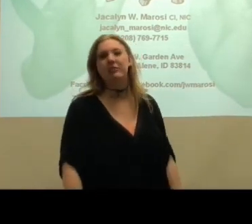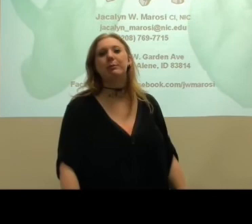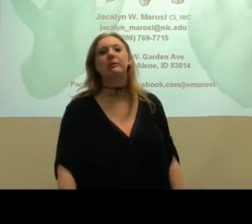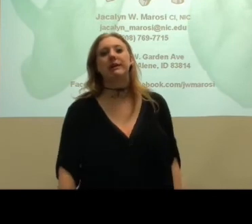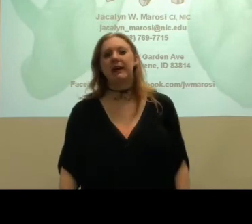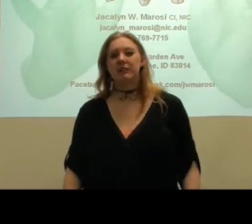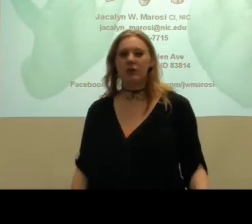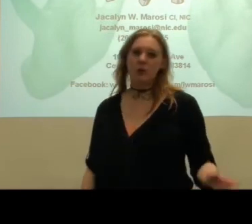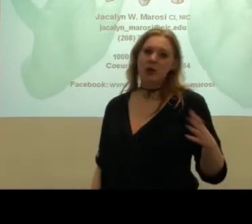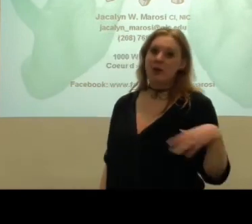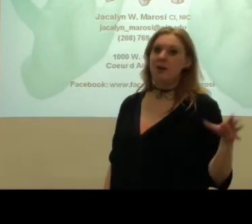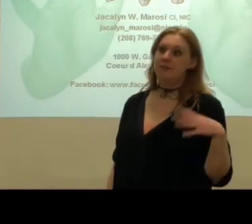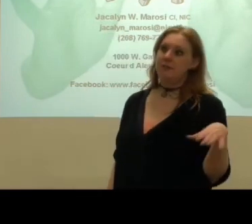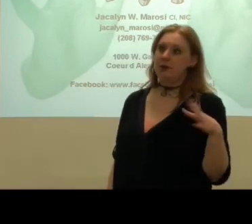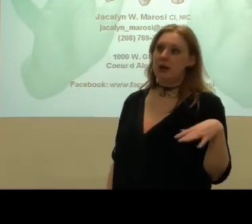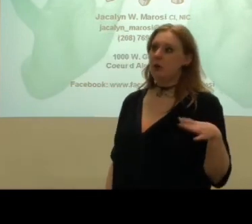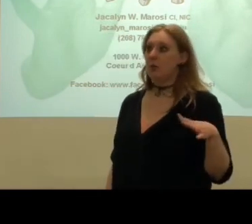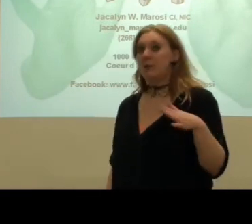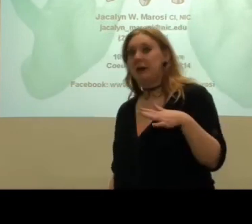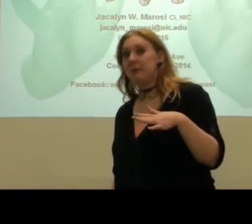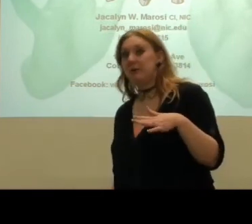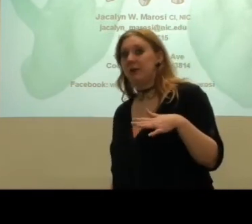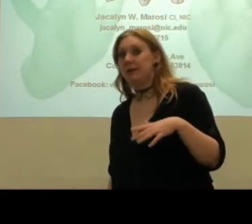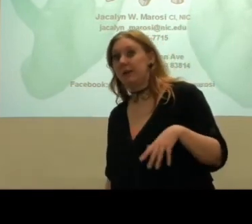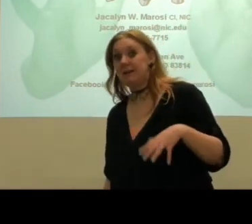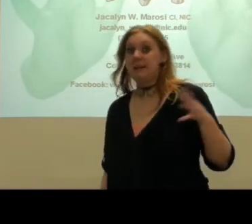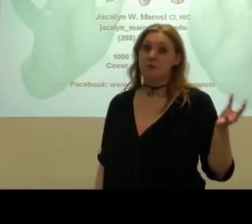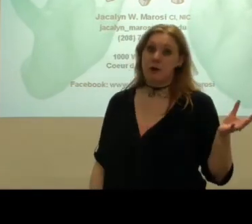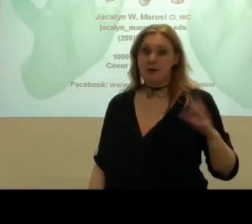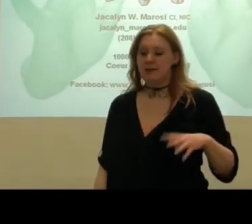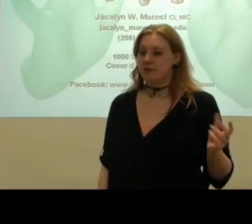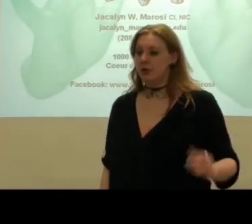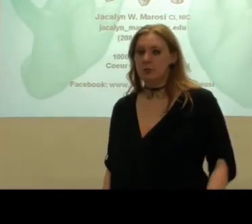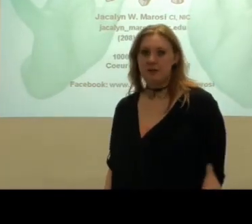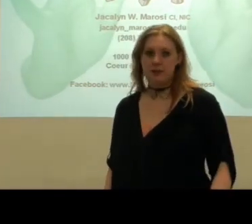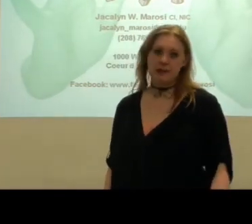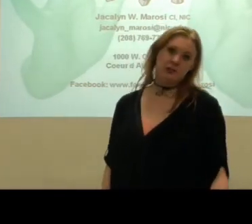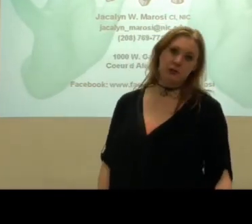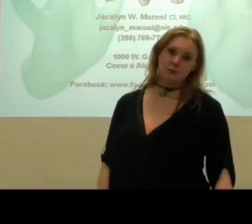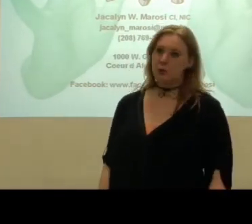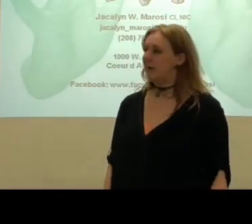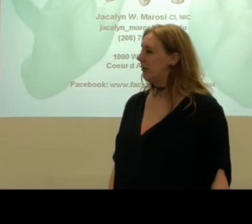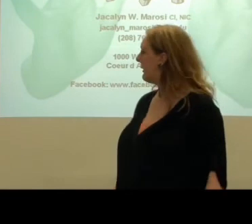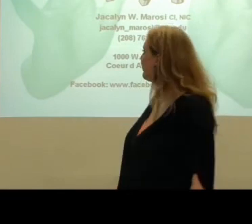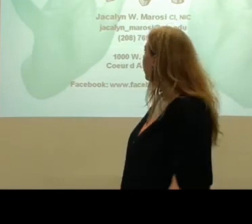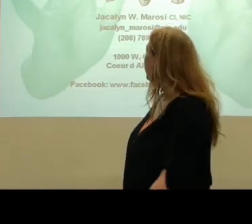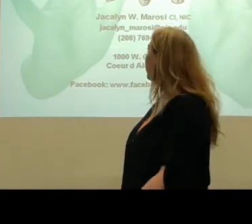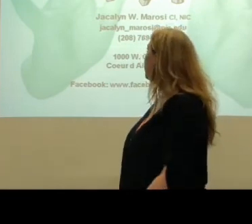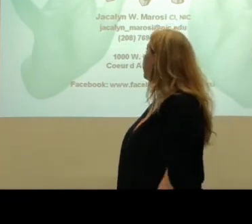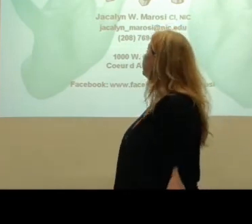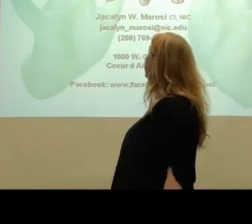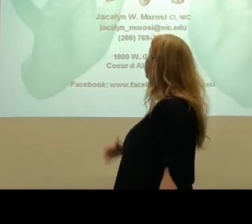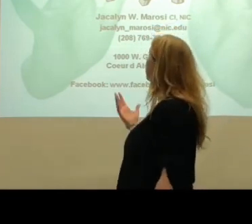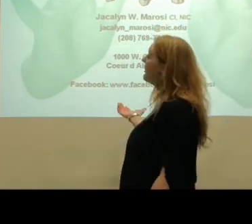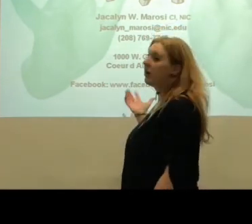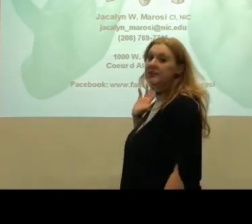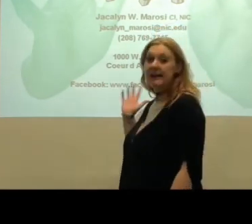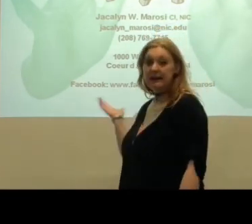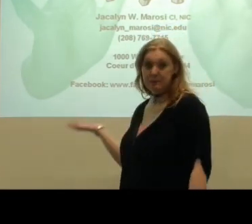something like that. So if, you want to become my friend and then defriend me, it doesn't hurt my feelings or whatever. But anyway, so that's how you contact